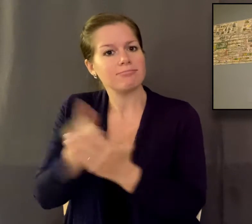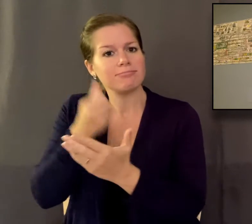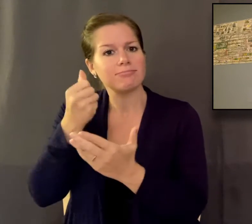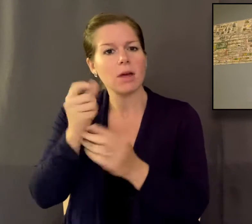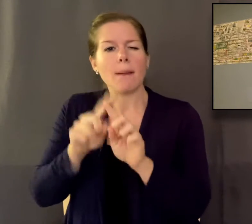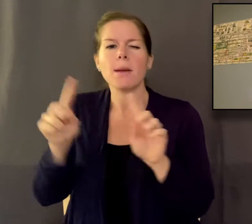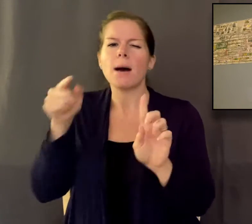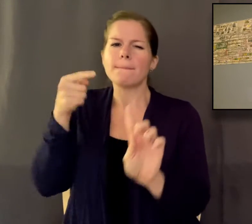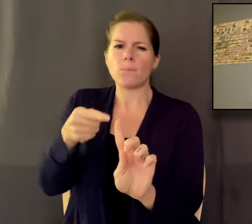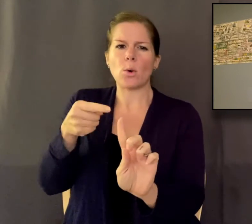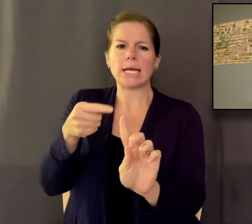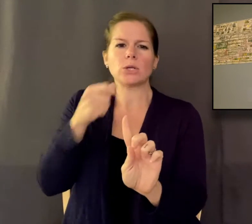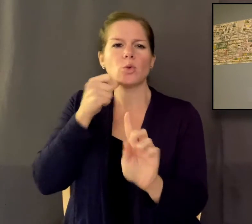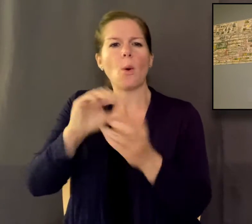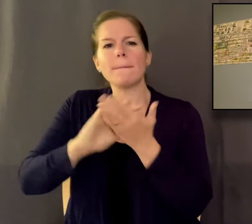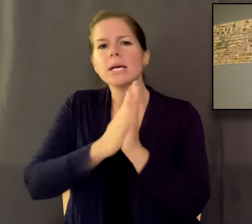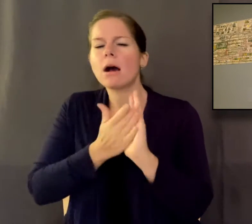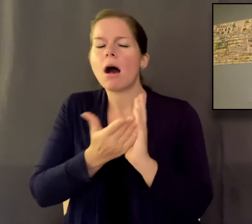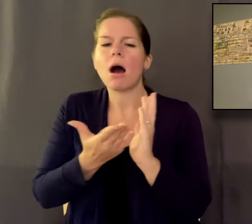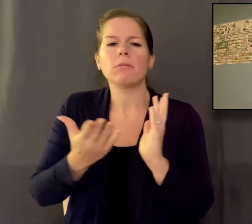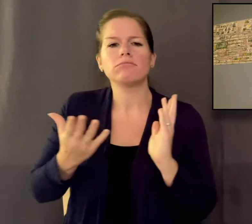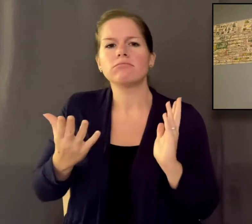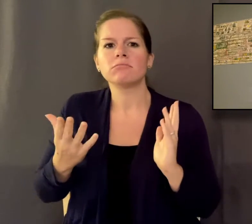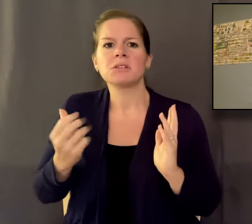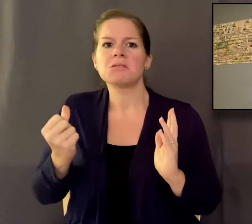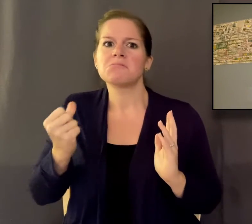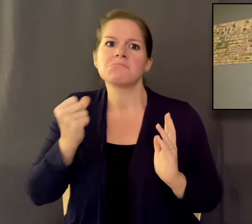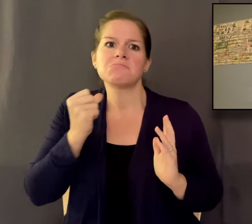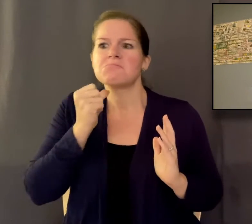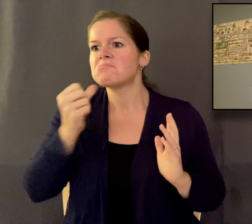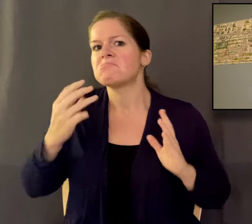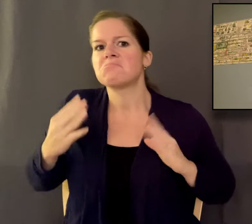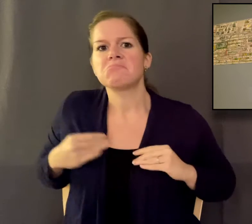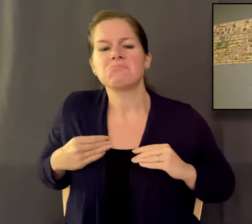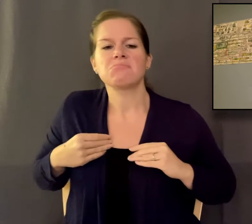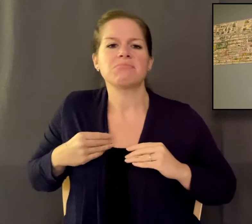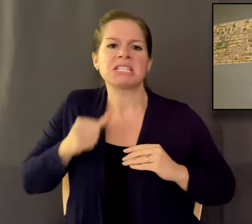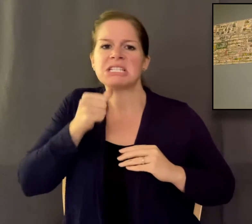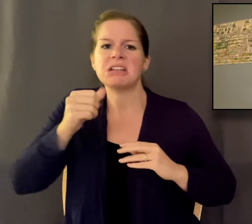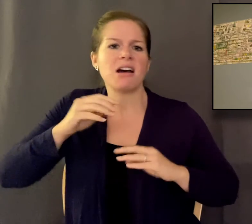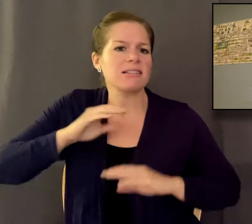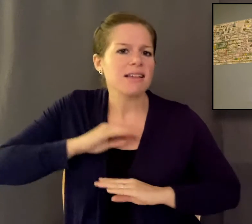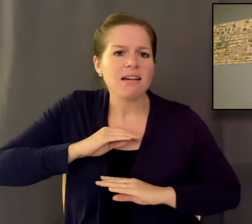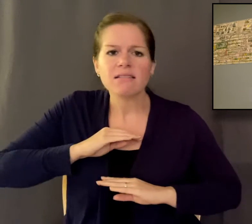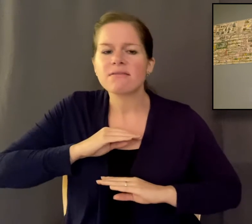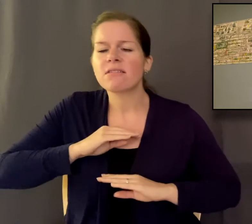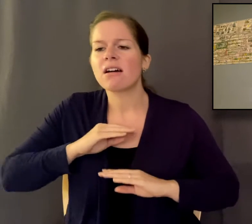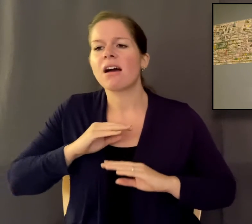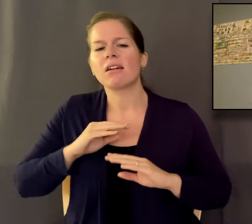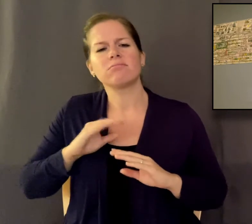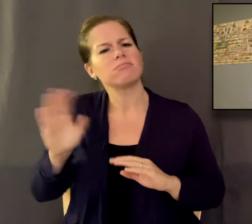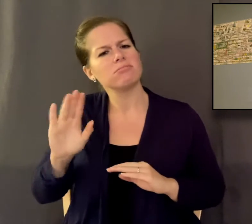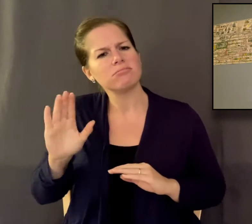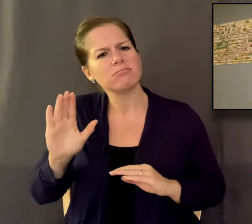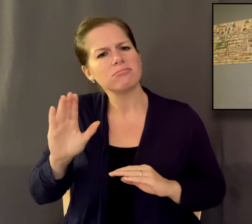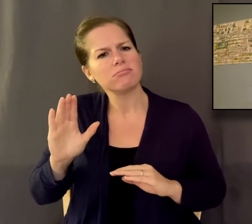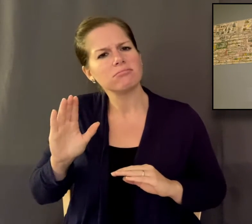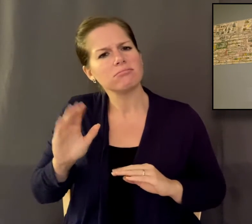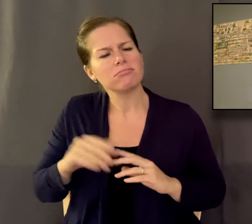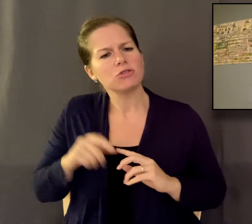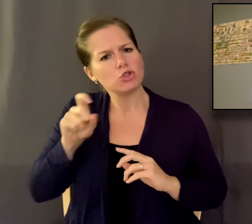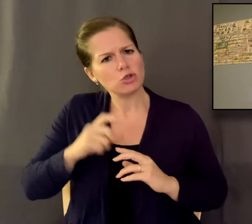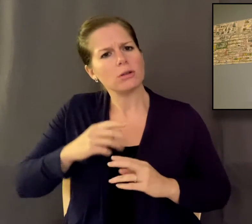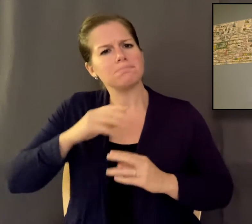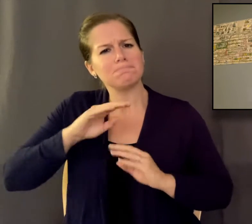because discontentment drives us to seeking something that God has not designed for us in that moment, whether it be a